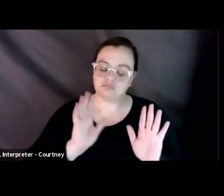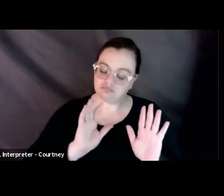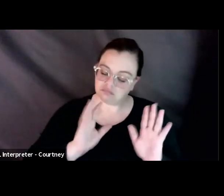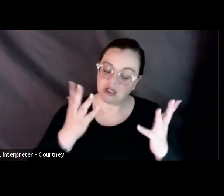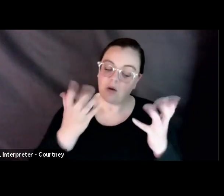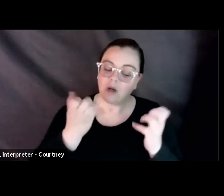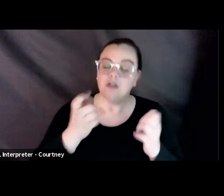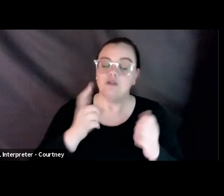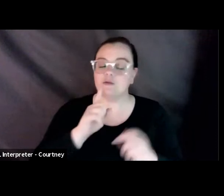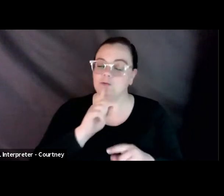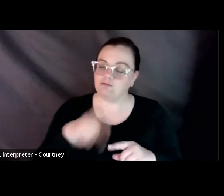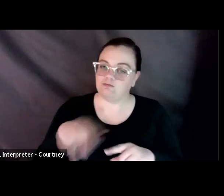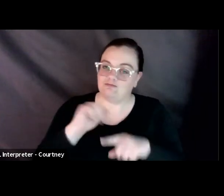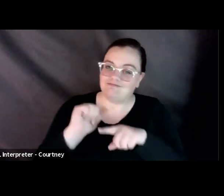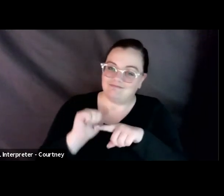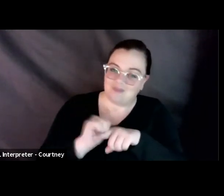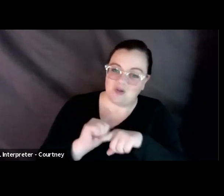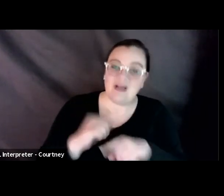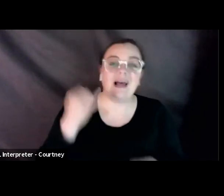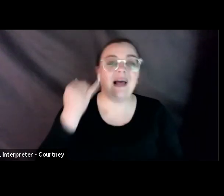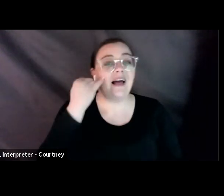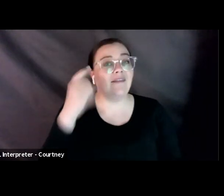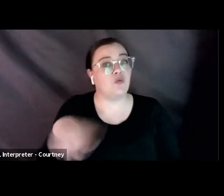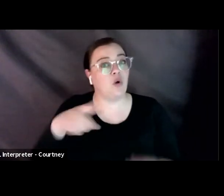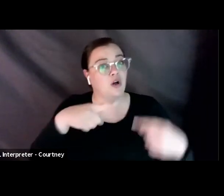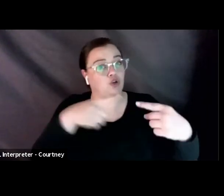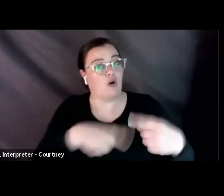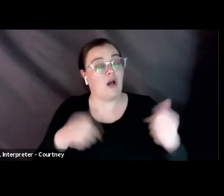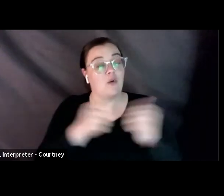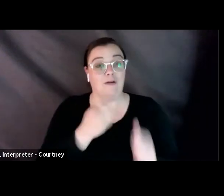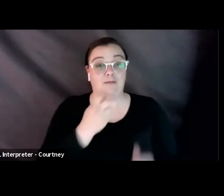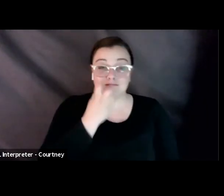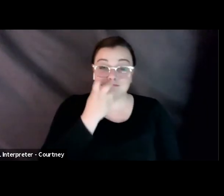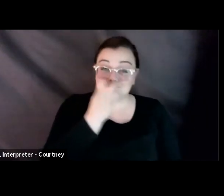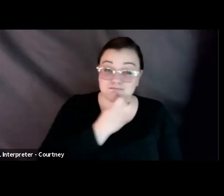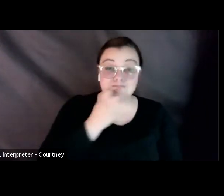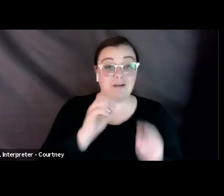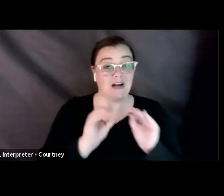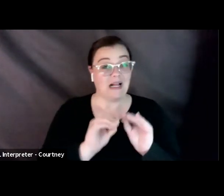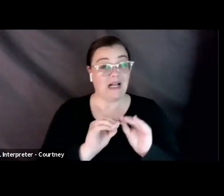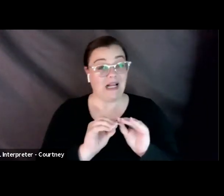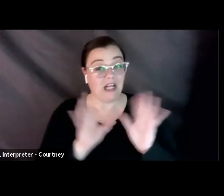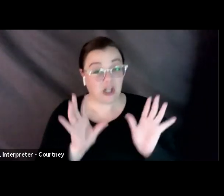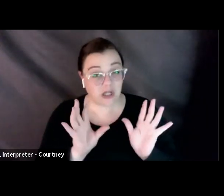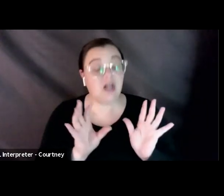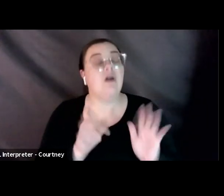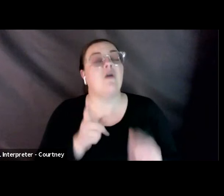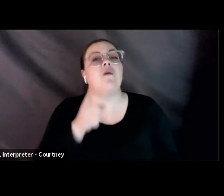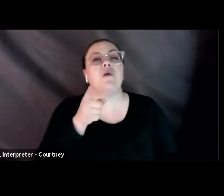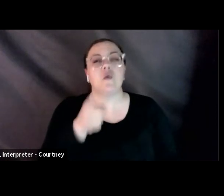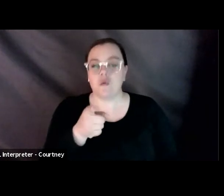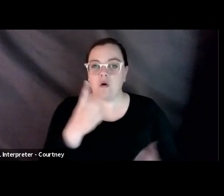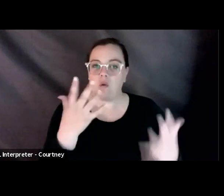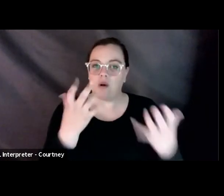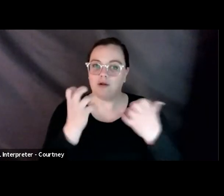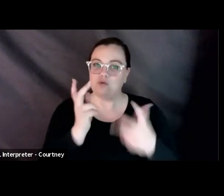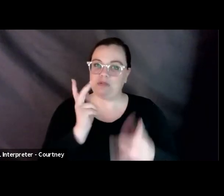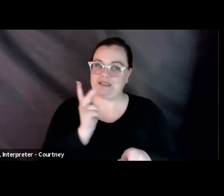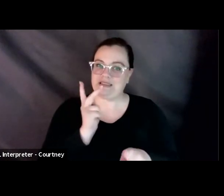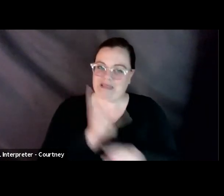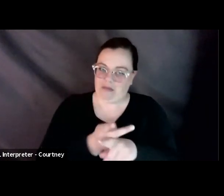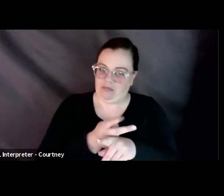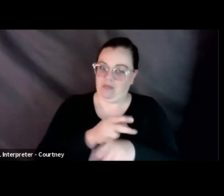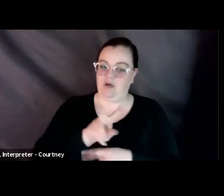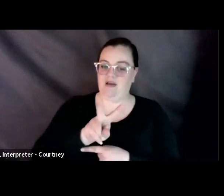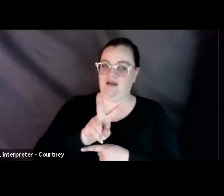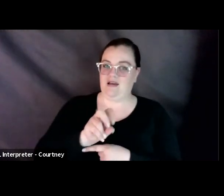If any of you guys have a problem with diction, enunciating, you want to keep your vowel the same